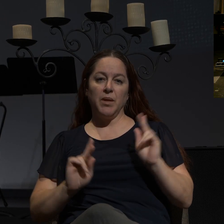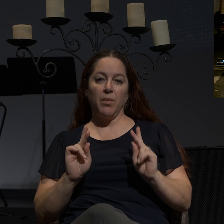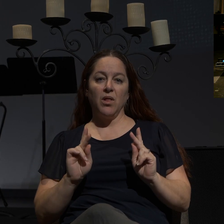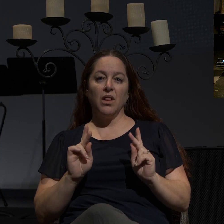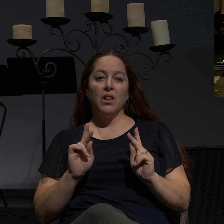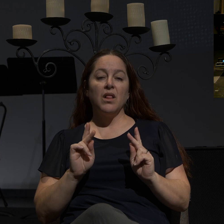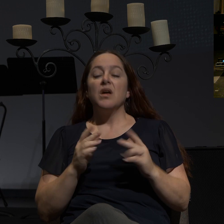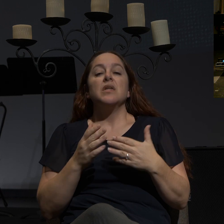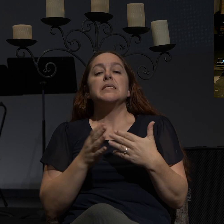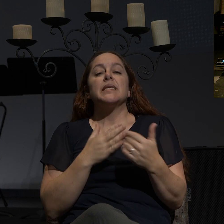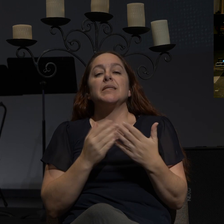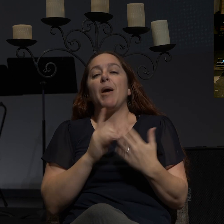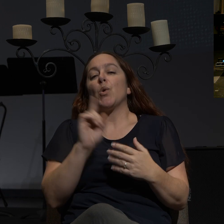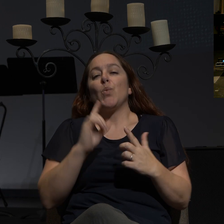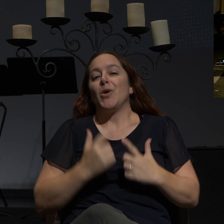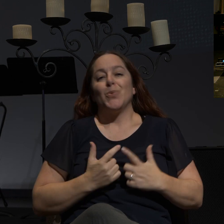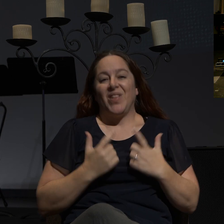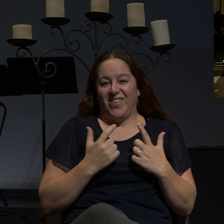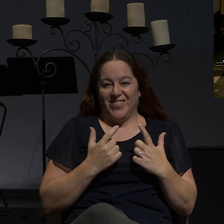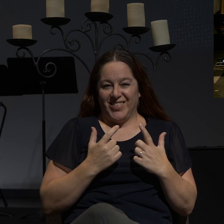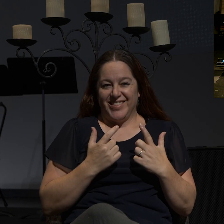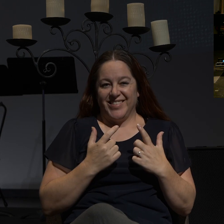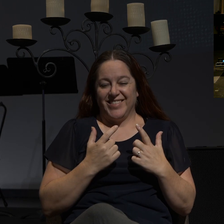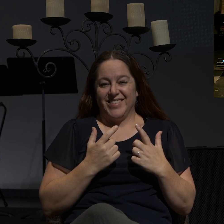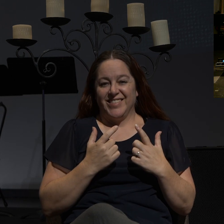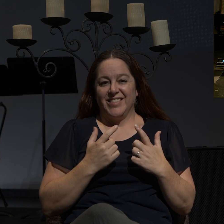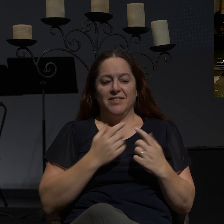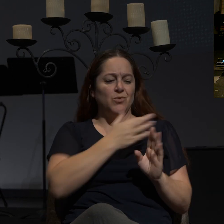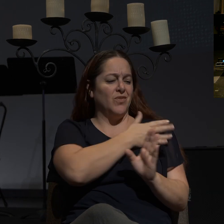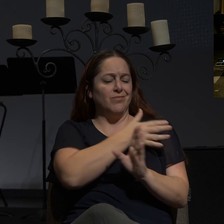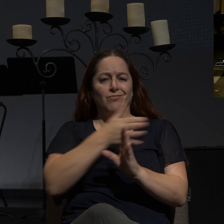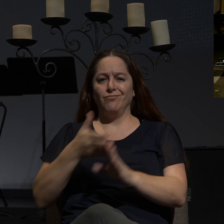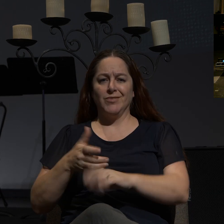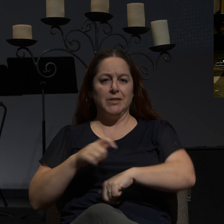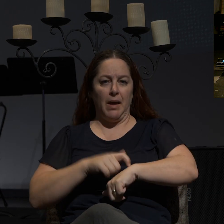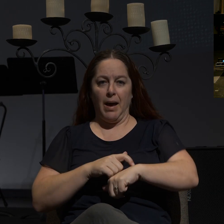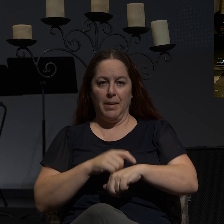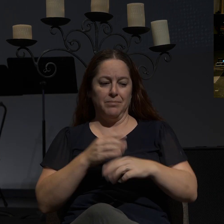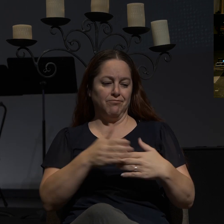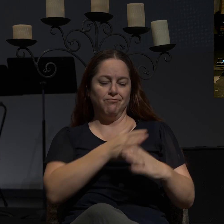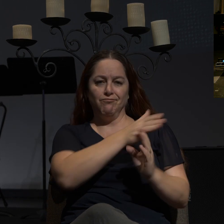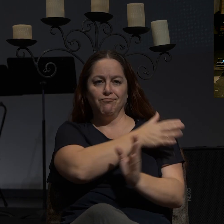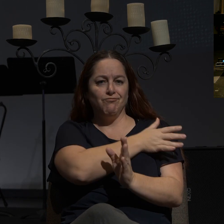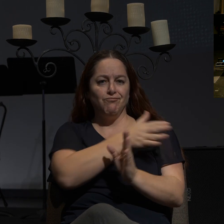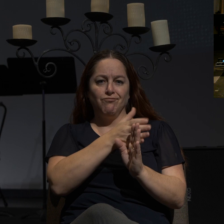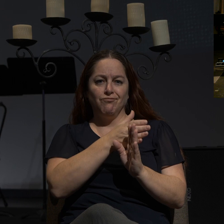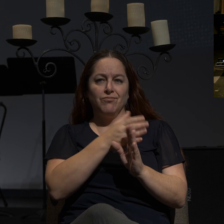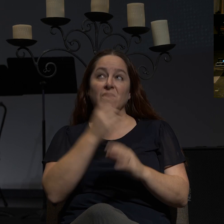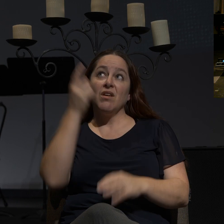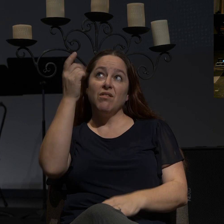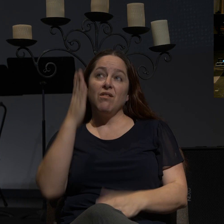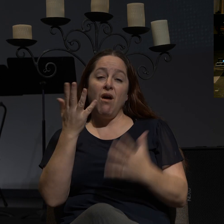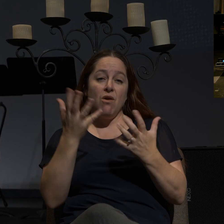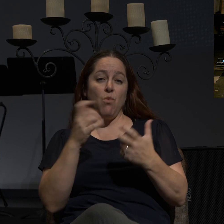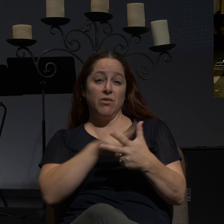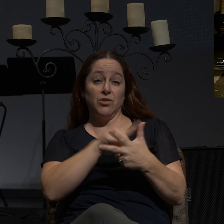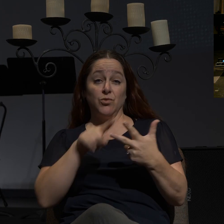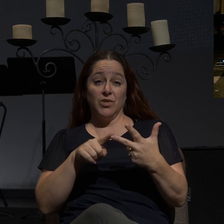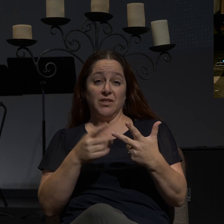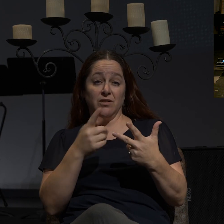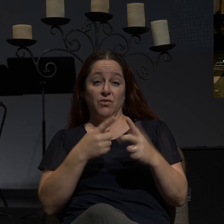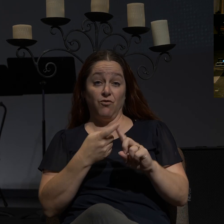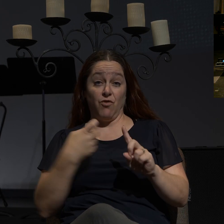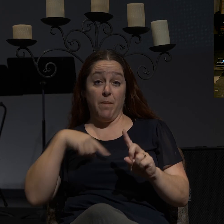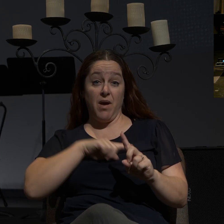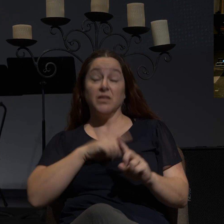people no matter where they live in the timeline of history. Really, he wants three things from us according to this passage.